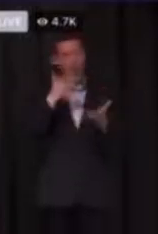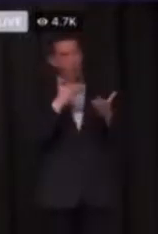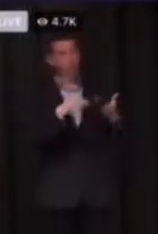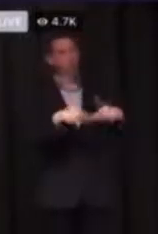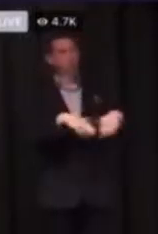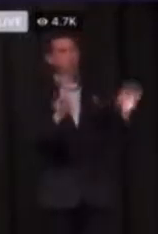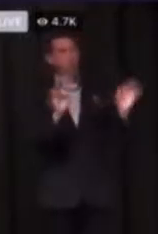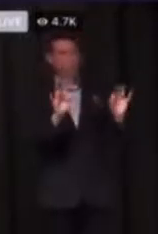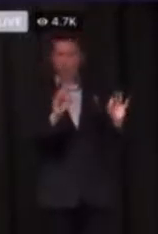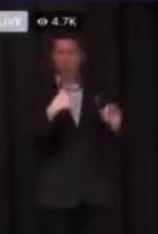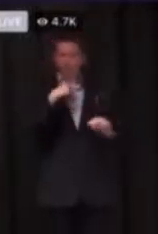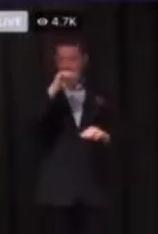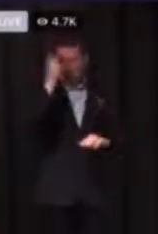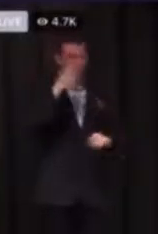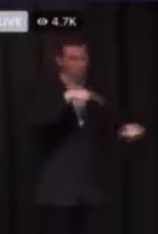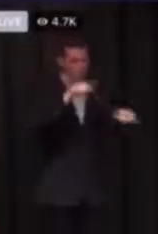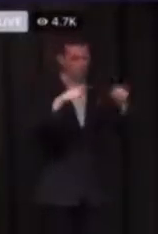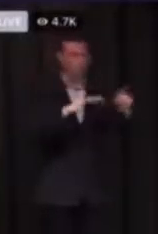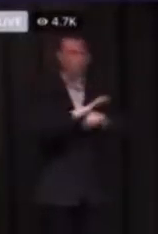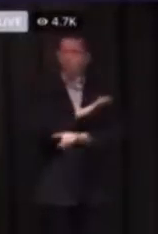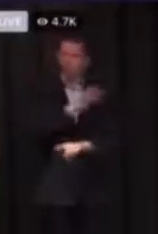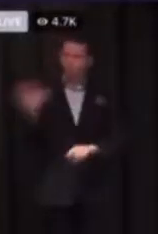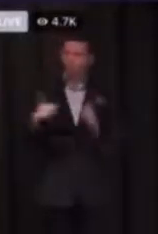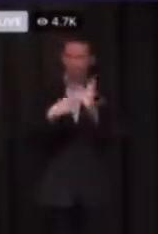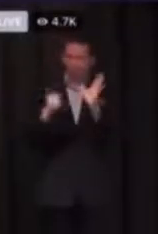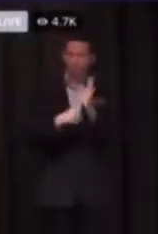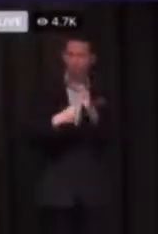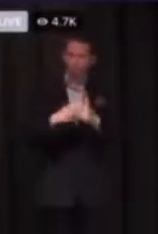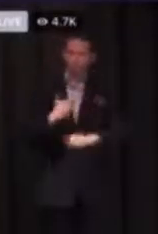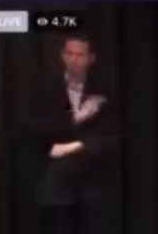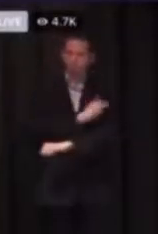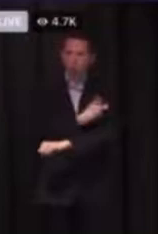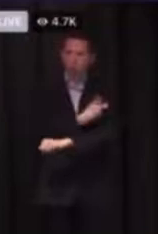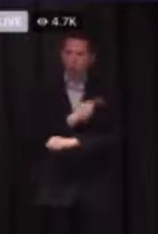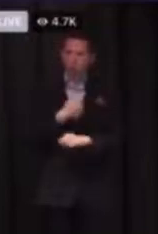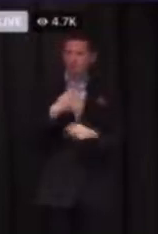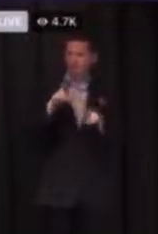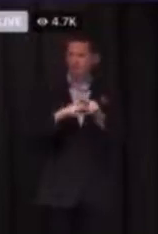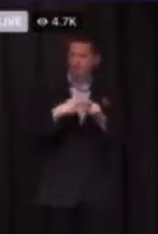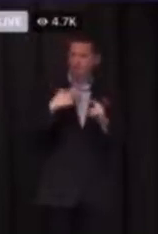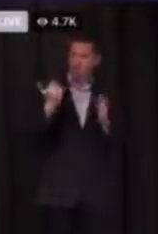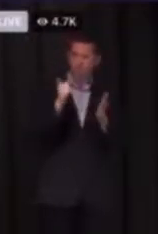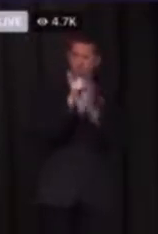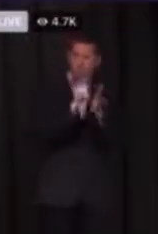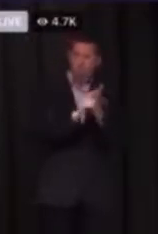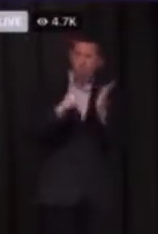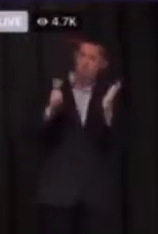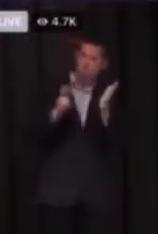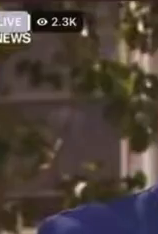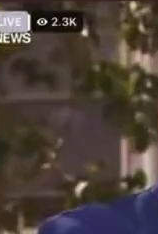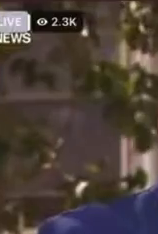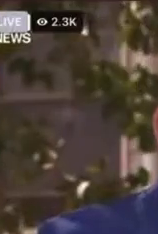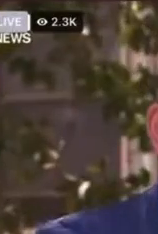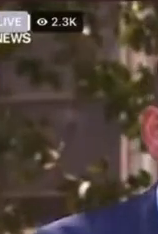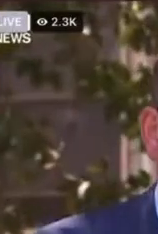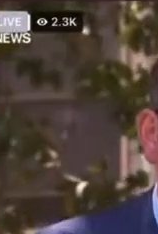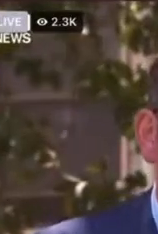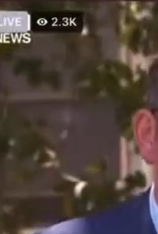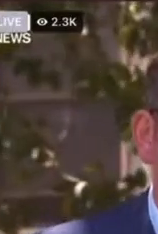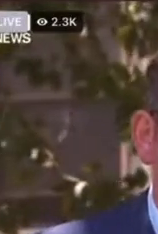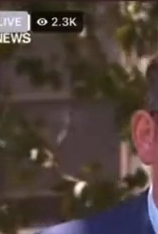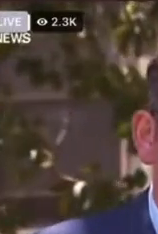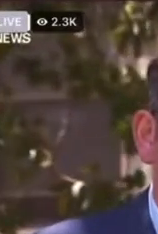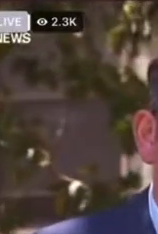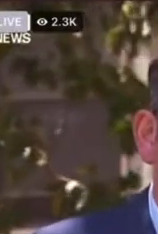I'm in the business of encouraging, and where necessary, through orders signed by the Chief Health Officer, mandating. Victorians have